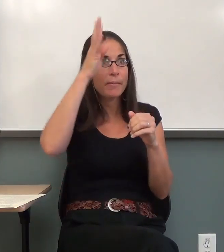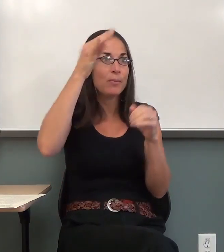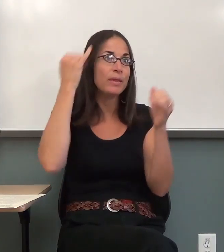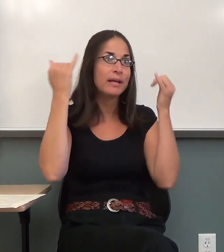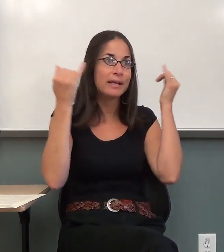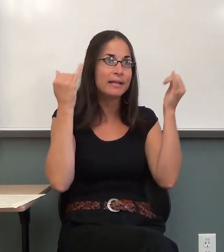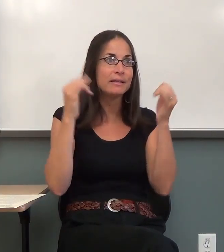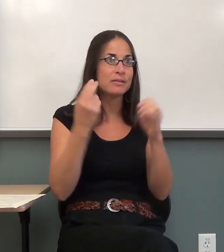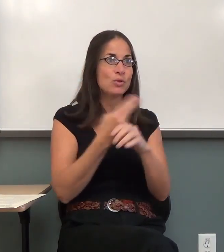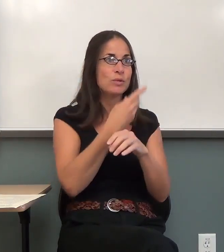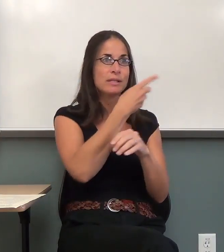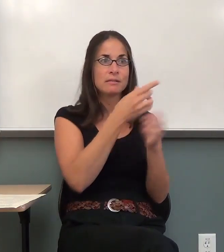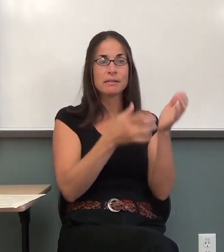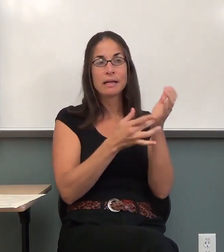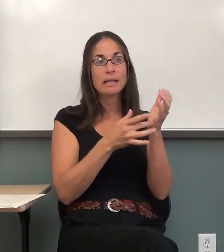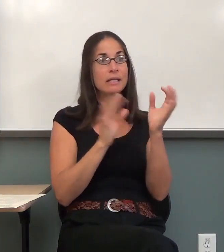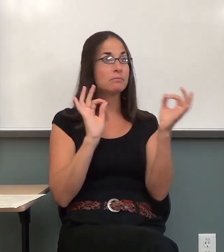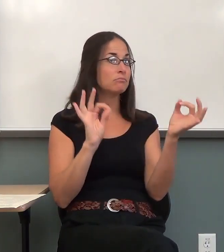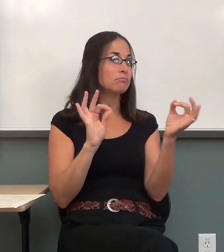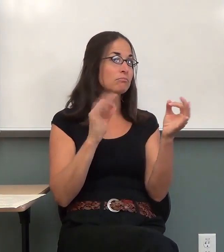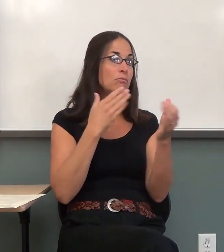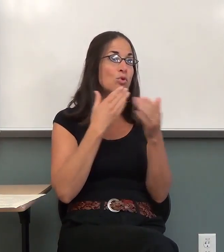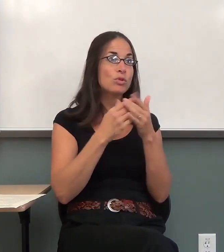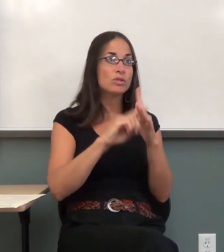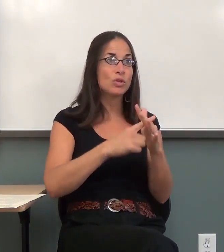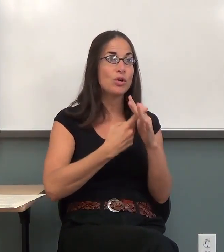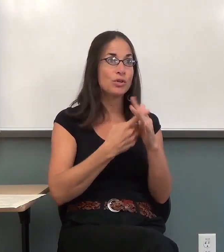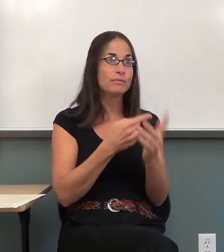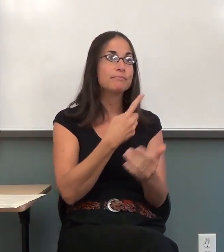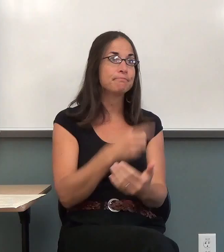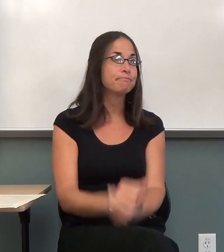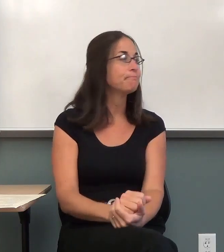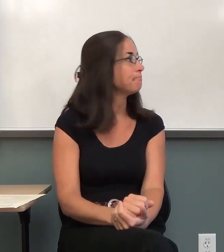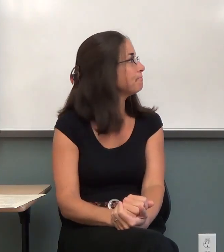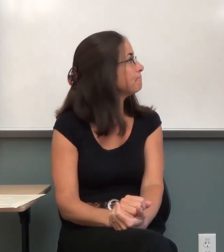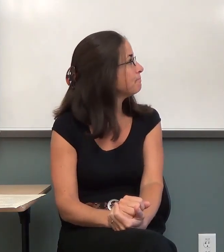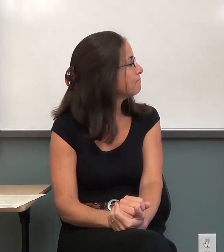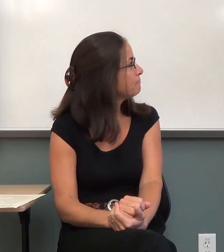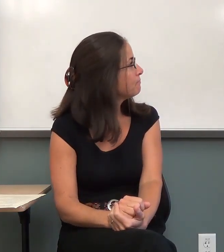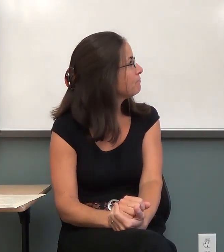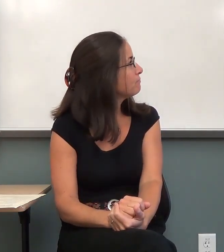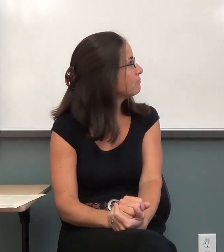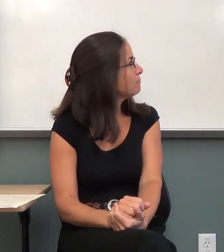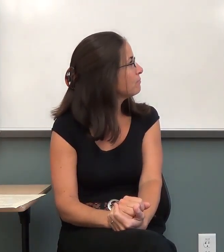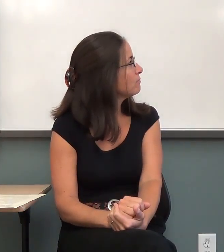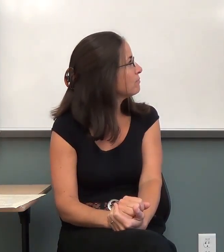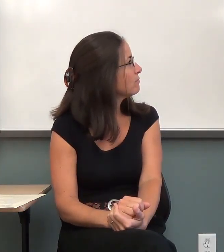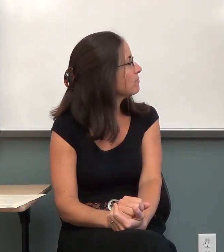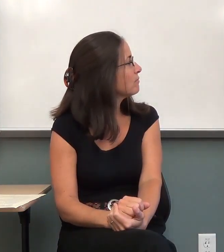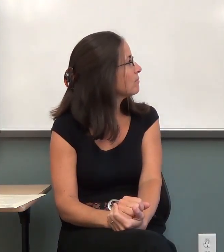one technique, just to start. That's our first technique, okay? All right. So we did a little bit of